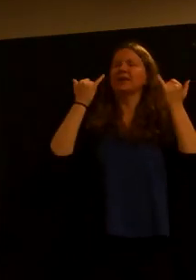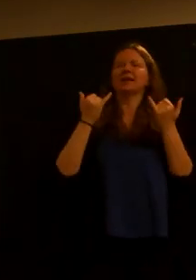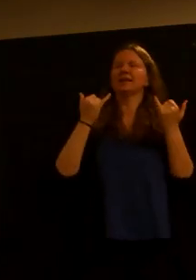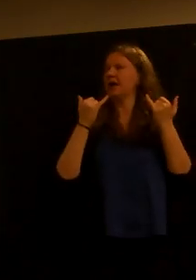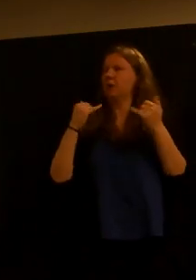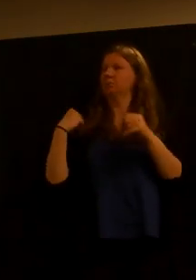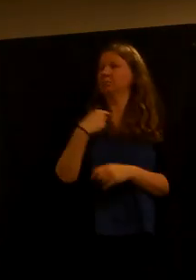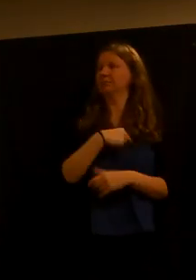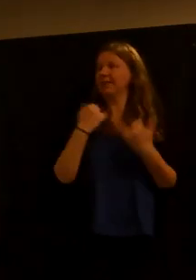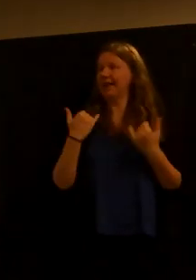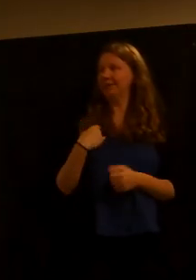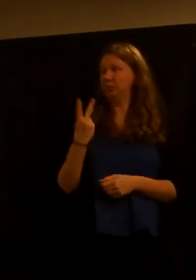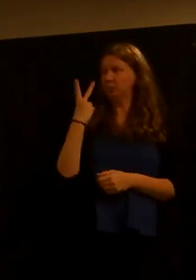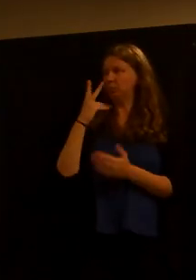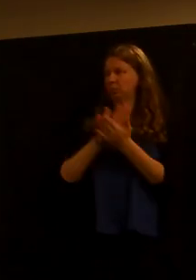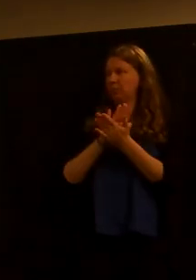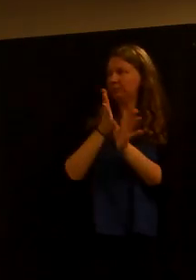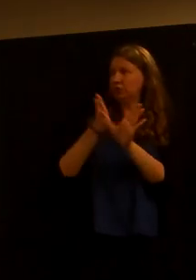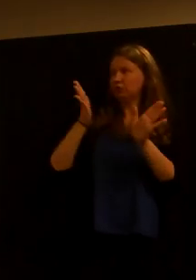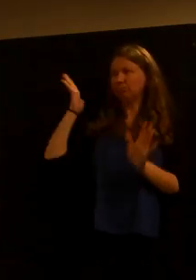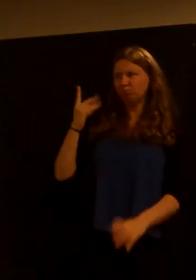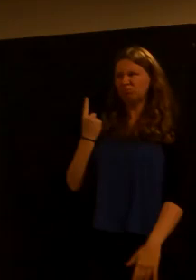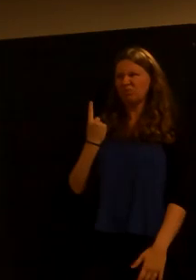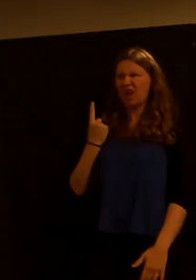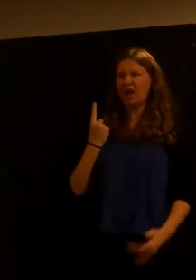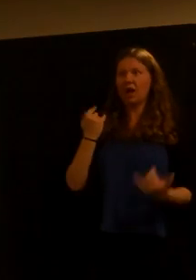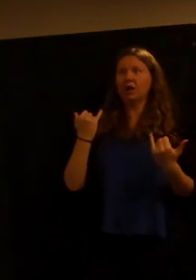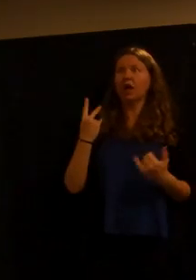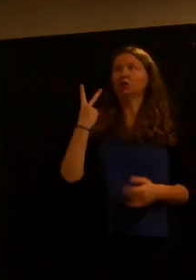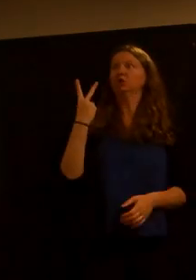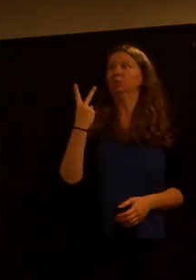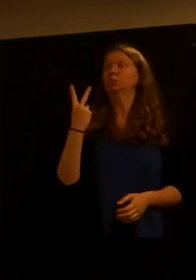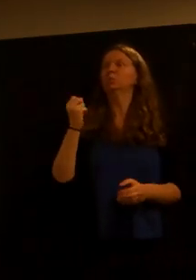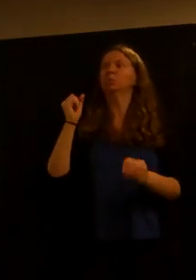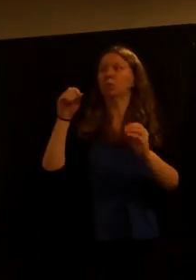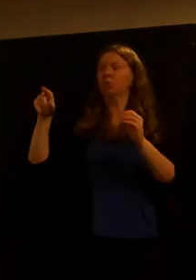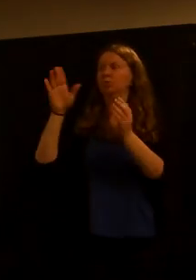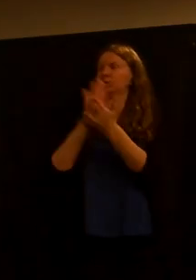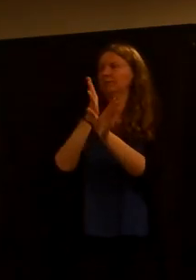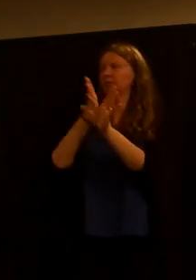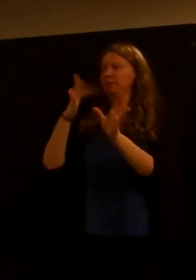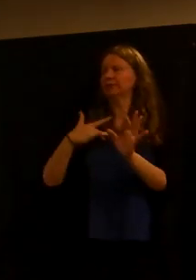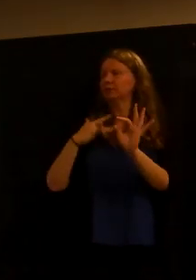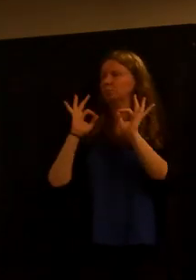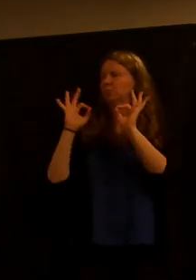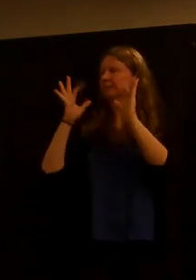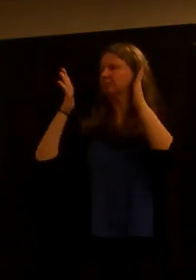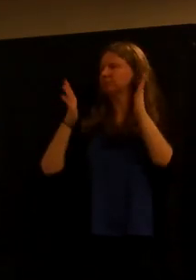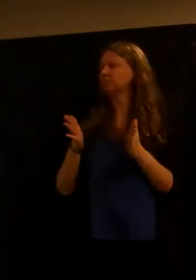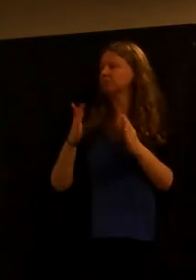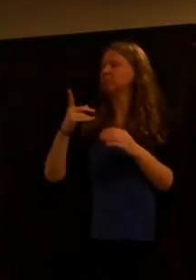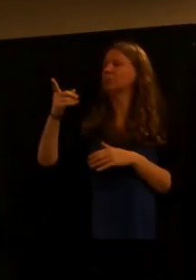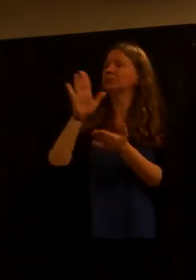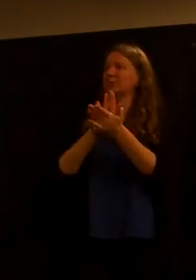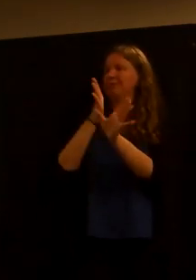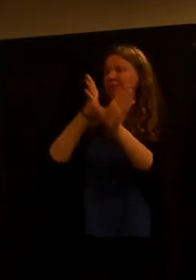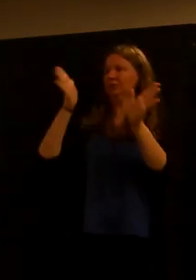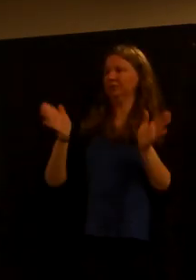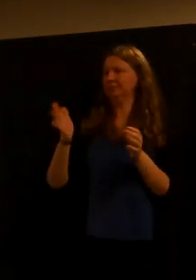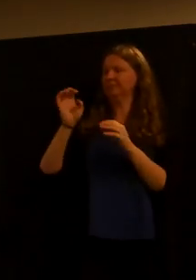used to actually coordinate our MTSS team. So we are fortunate enough to have 2 school